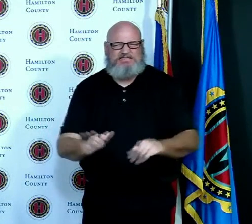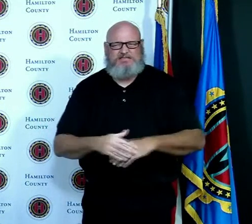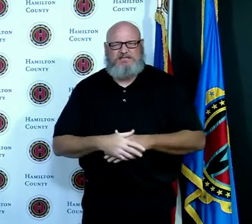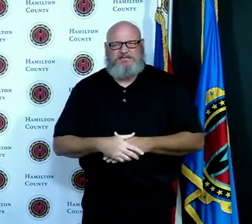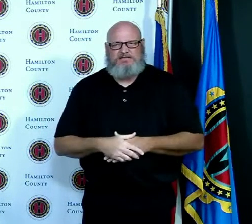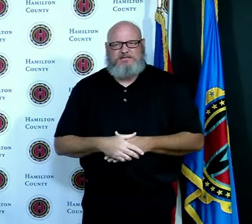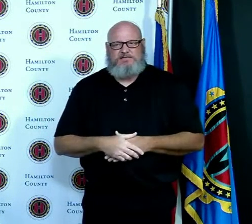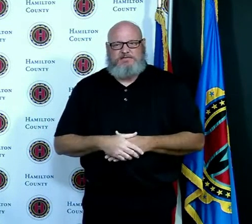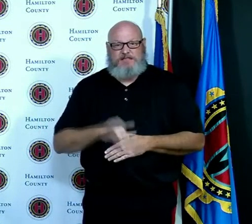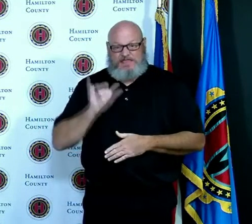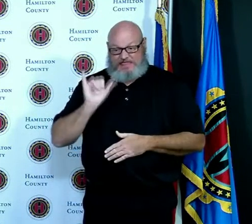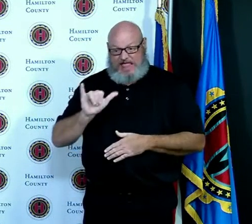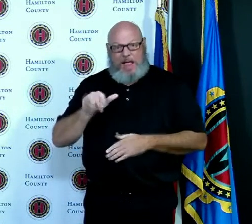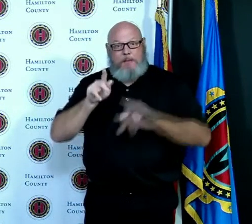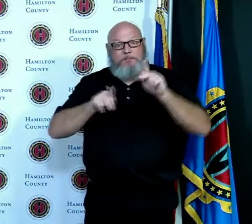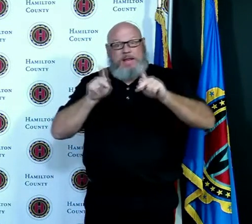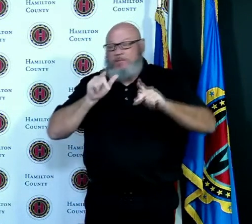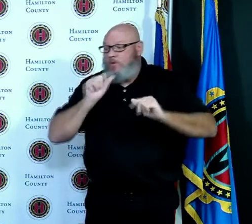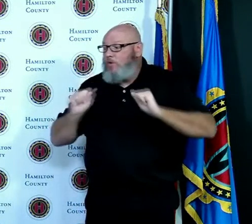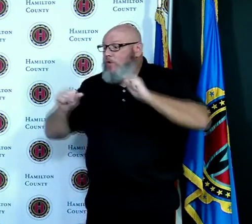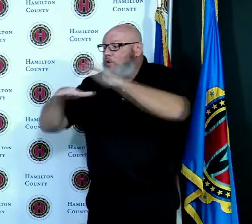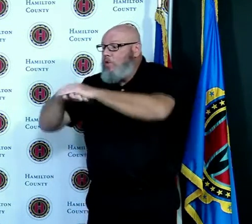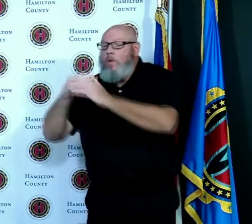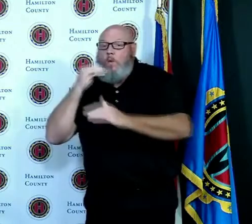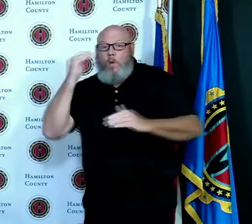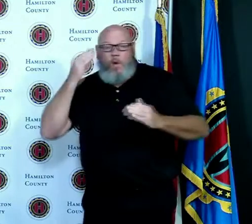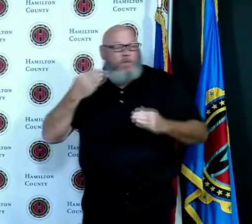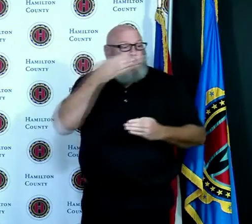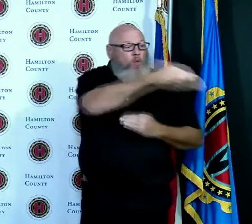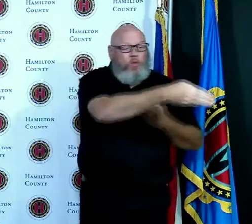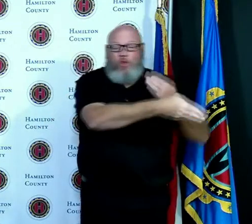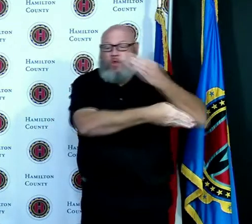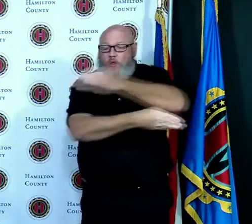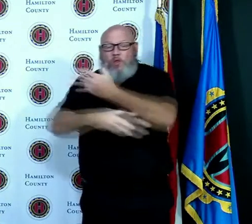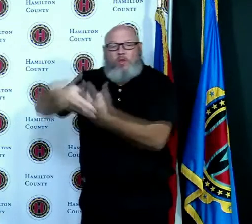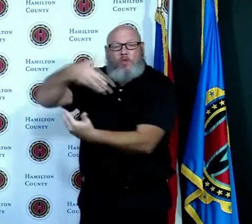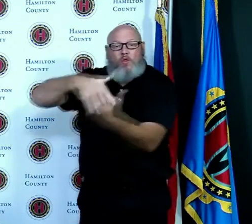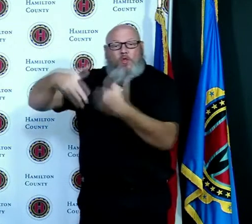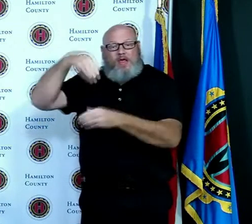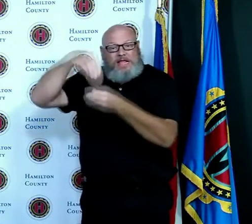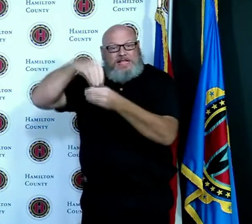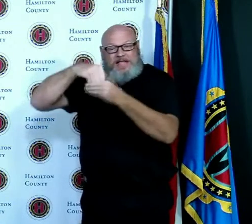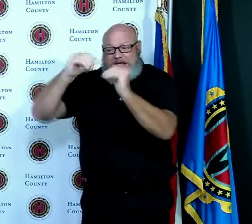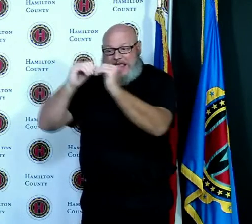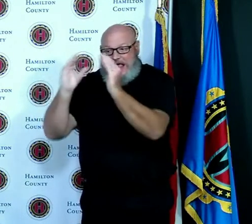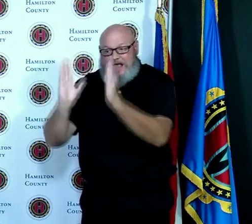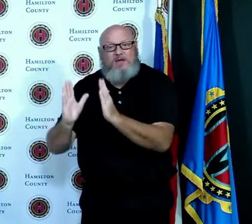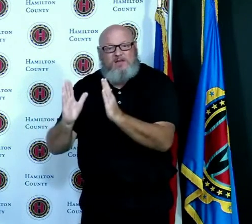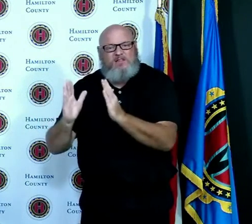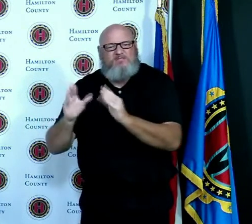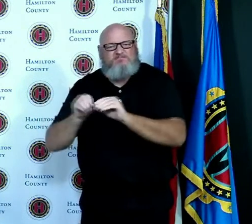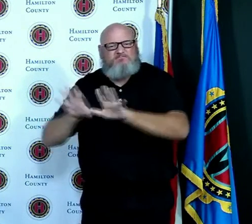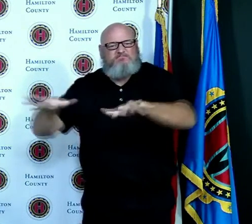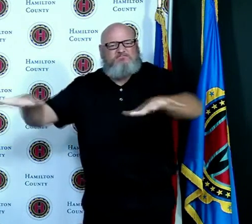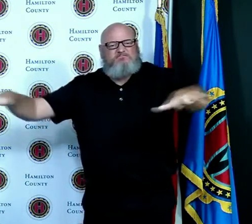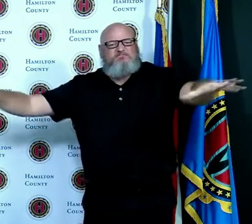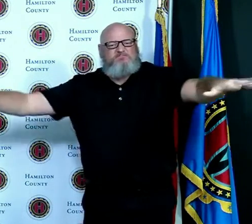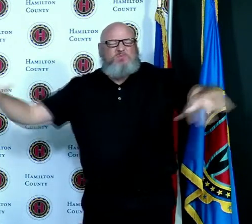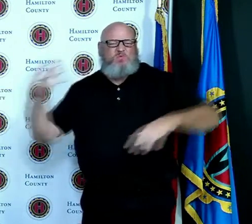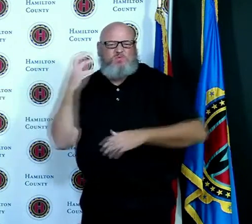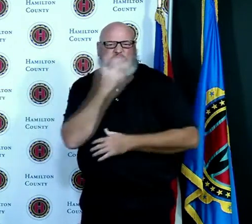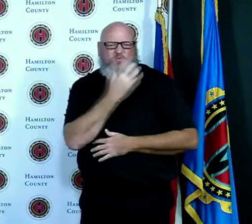County and throughout the state and throughout the country. We need to rededicate ourselves to what we know works and stop behaviors that we know